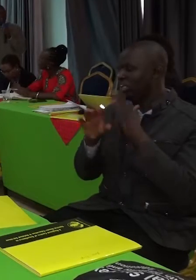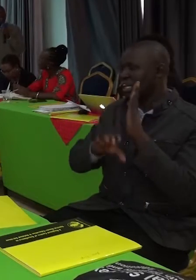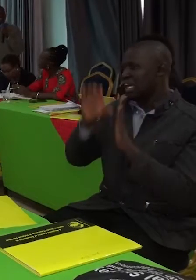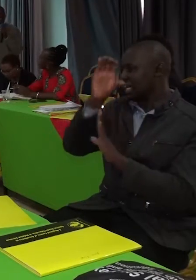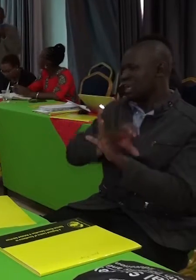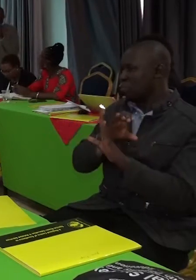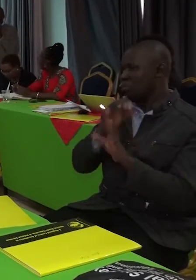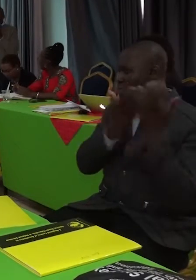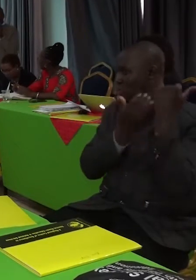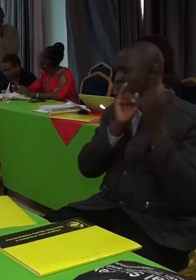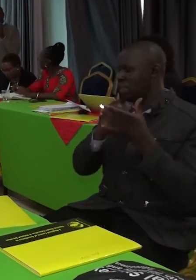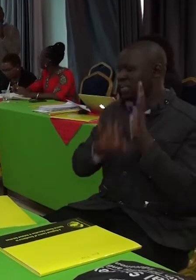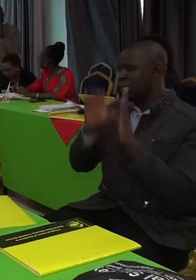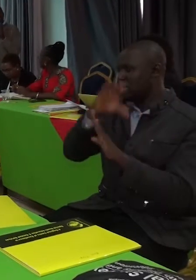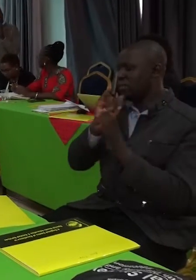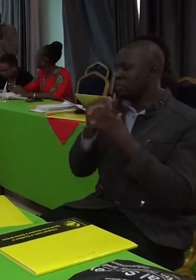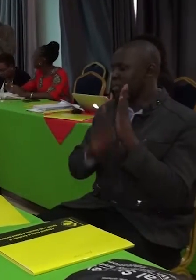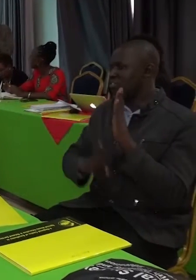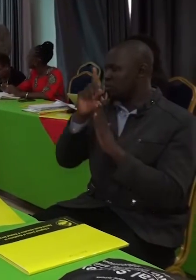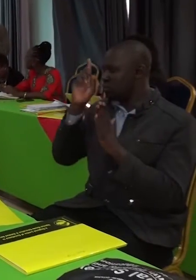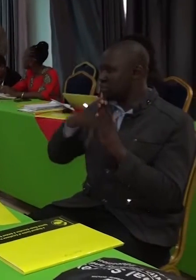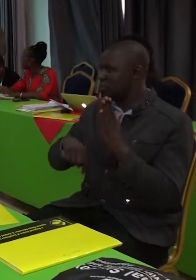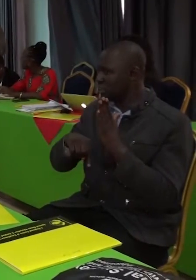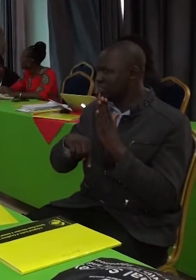hope the curricula we are now developing is